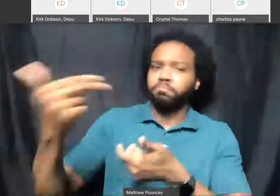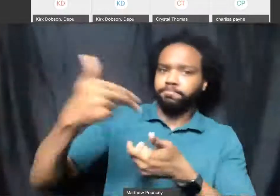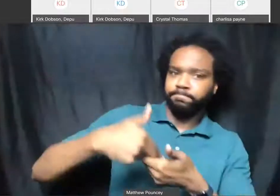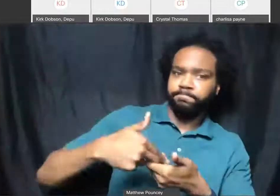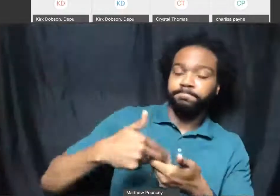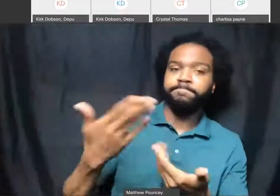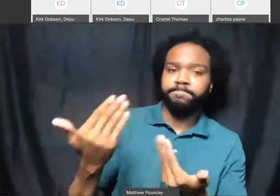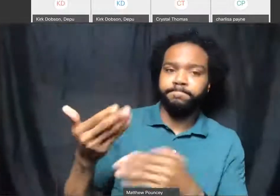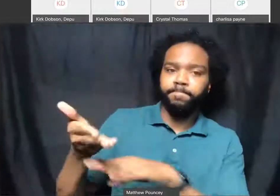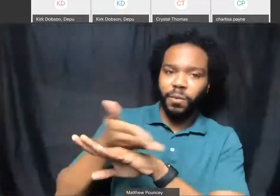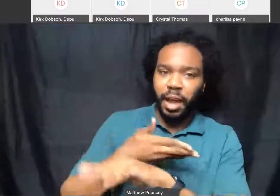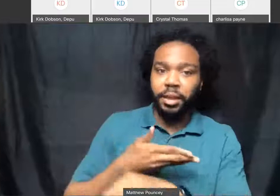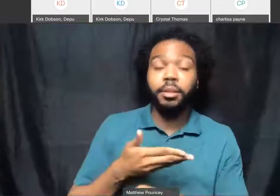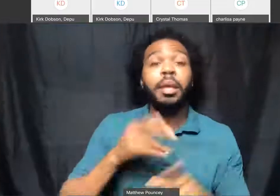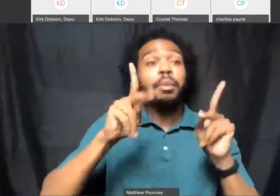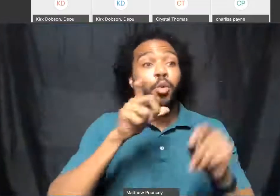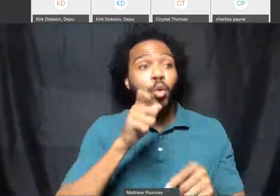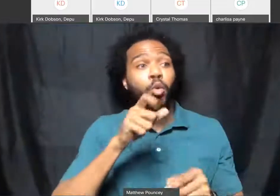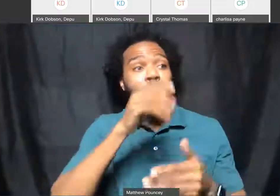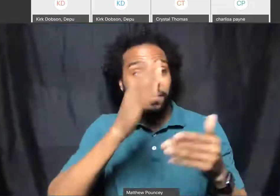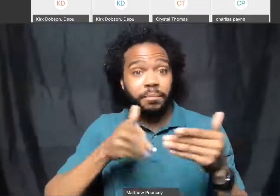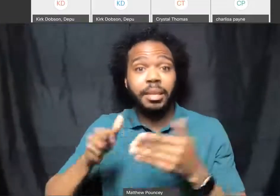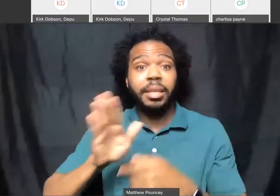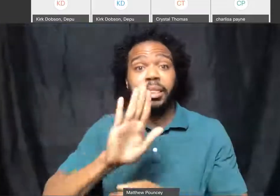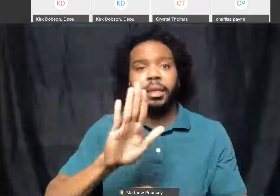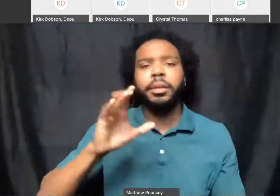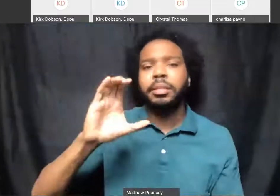who complete the Community